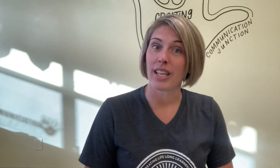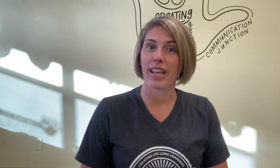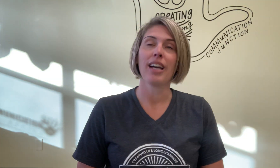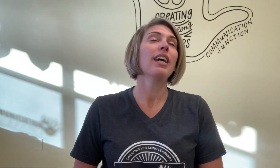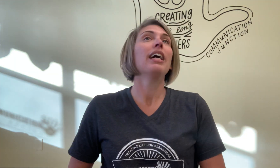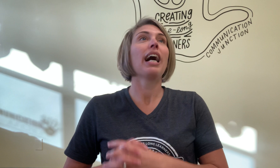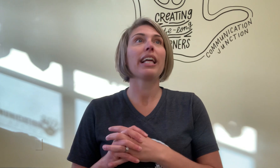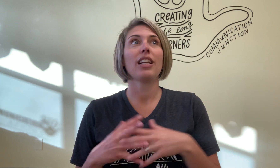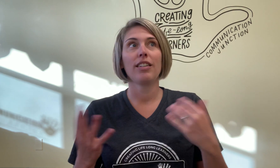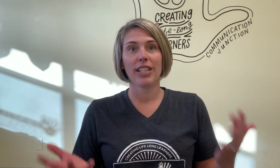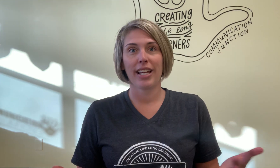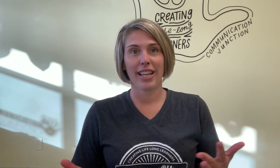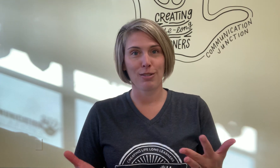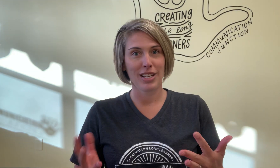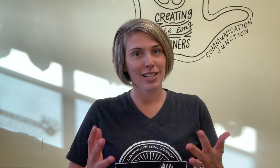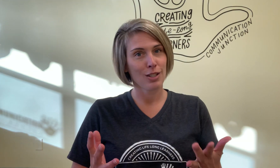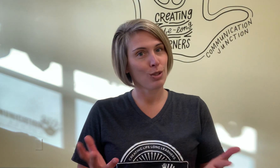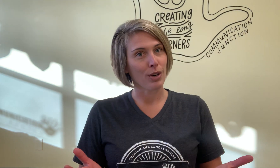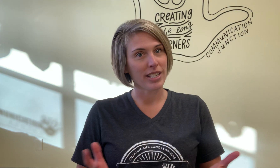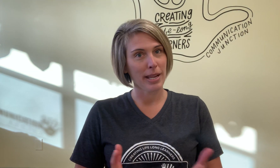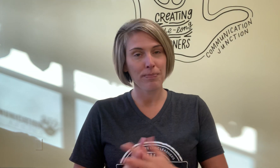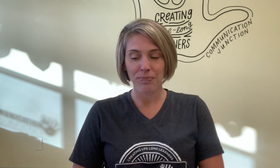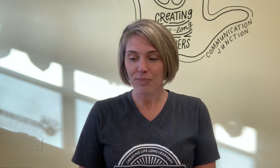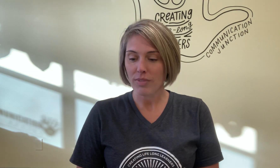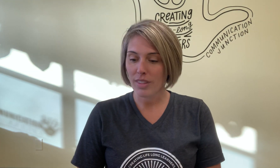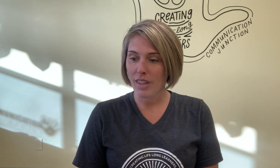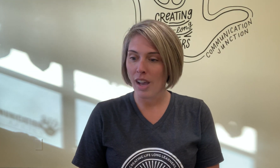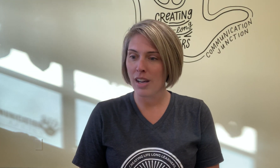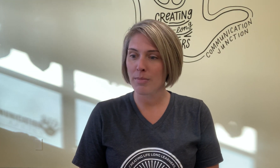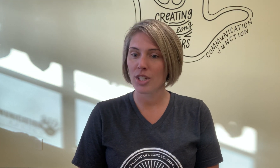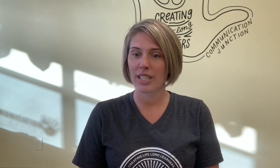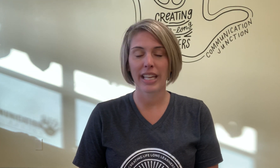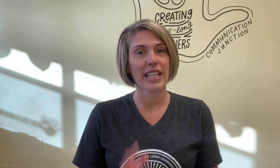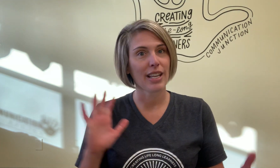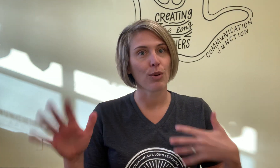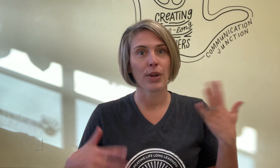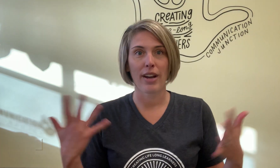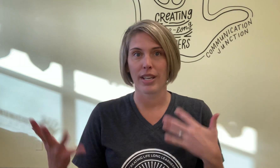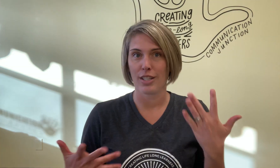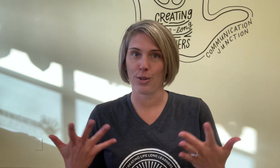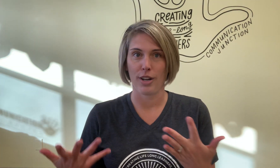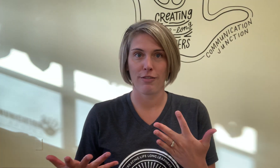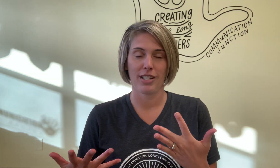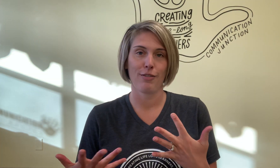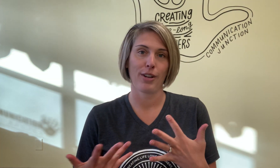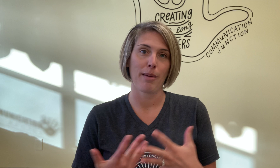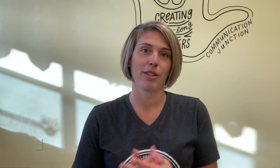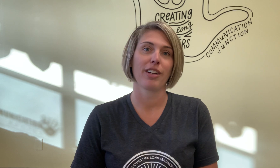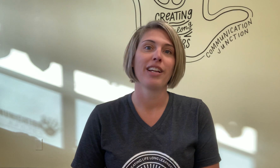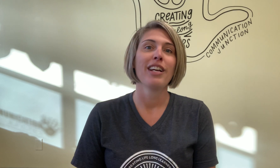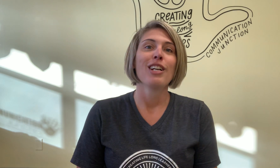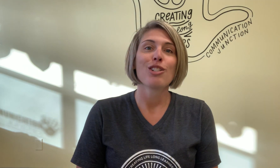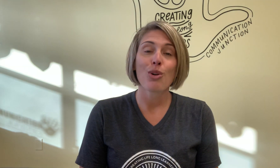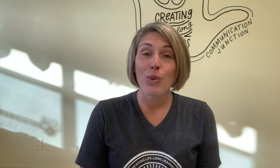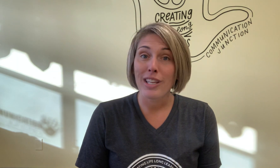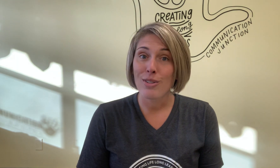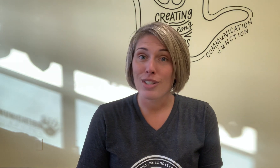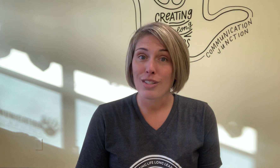counting. I love to add counting into story time. Just to kind of get that rote counting into our everyday vocabulary. So we use the song